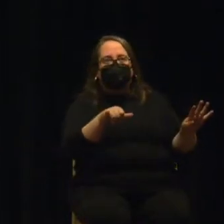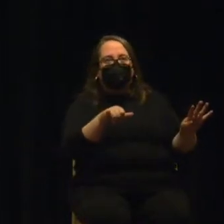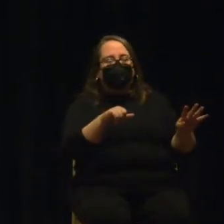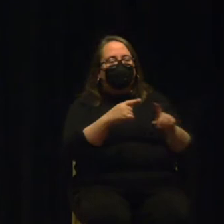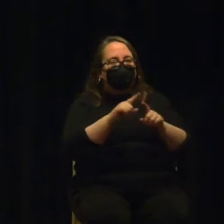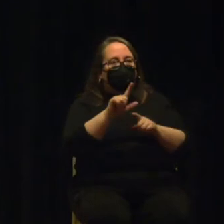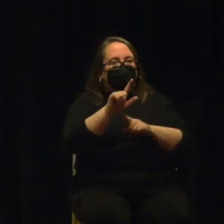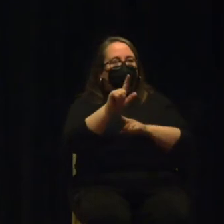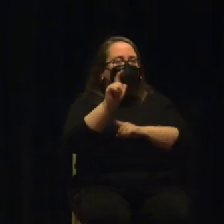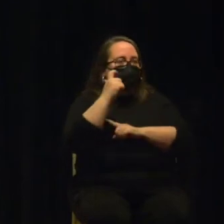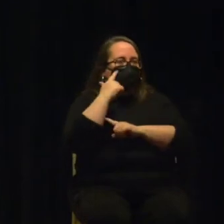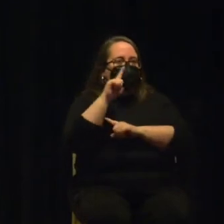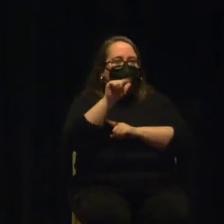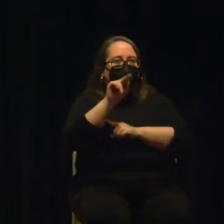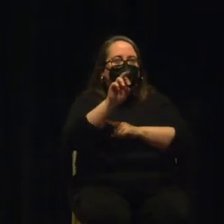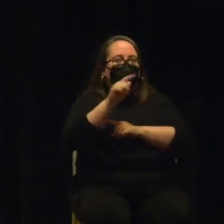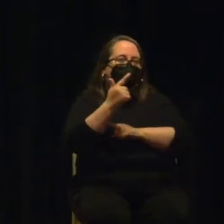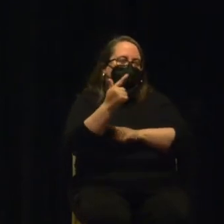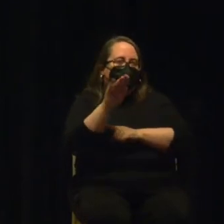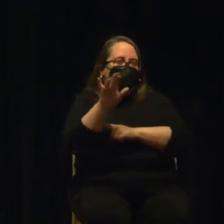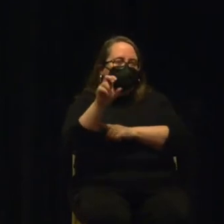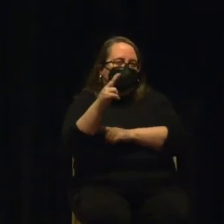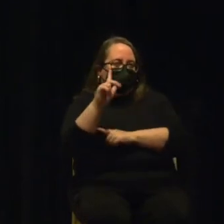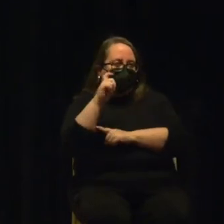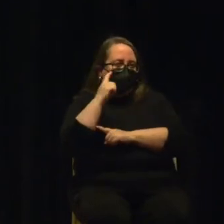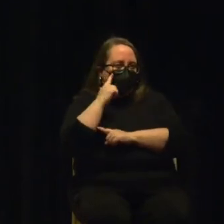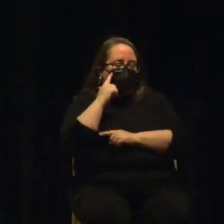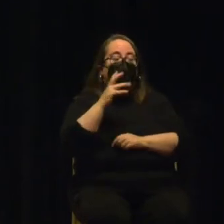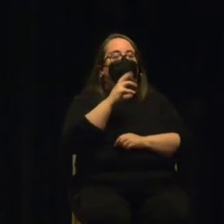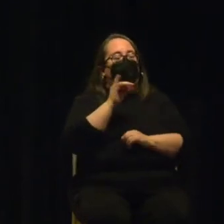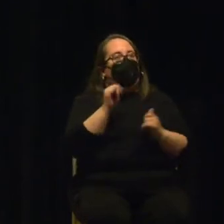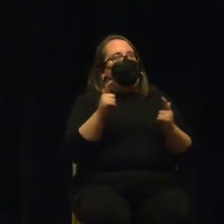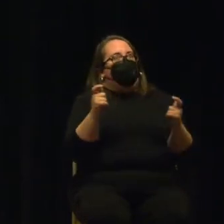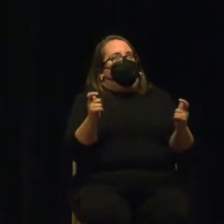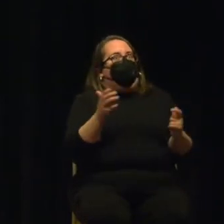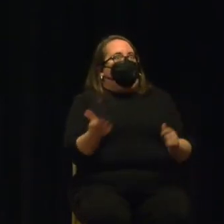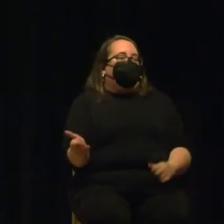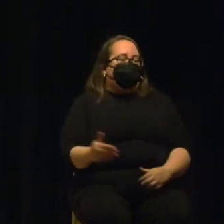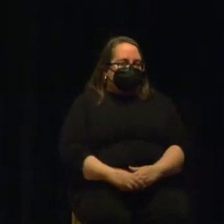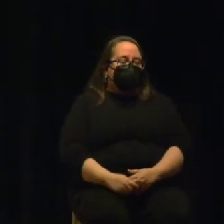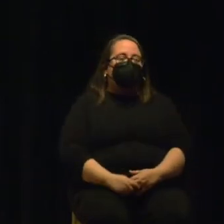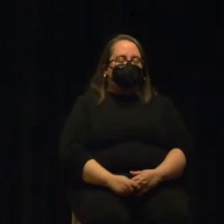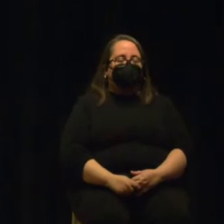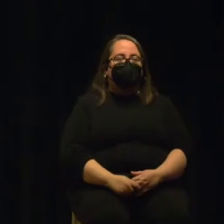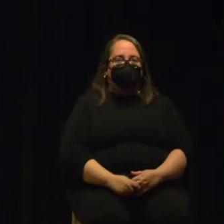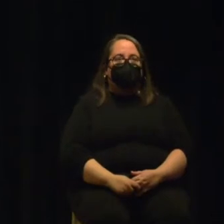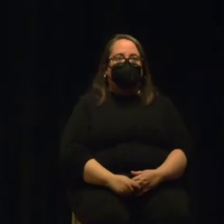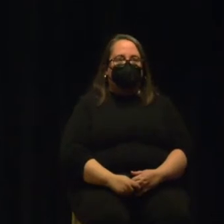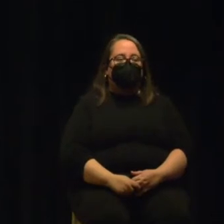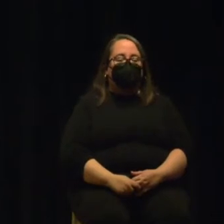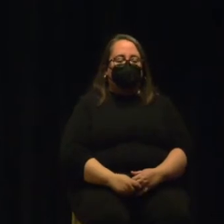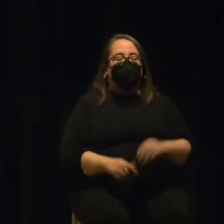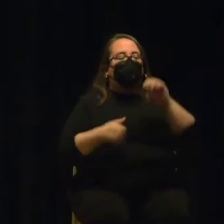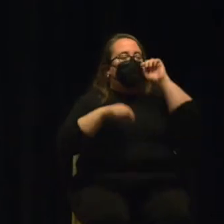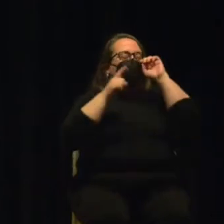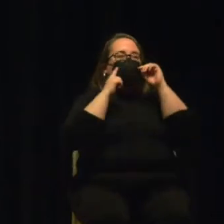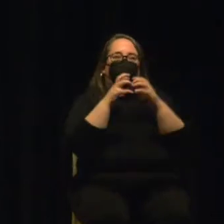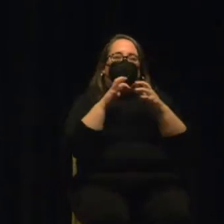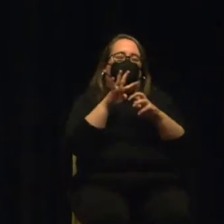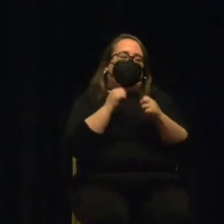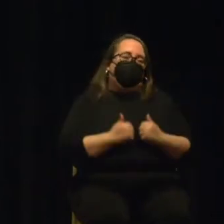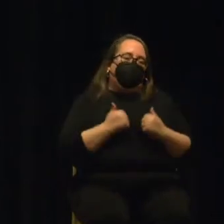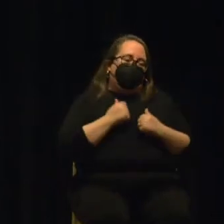Lansing, Michigan. Right. But look at him now. Right. Like that's a huge thing. You know, like I think so much of his life,